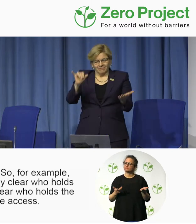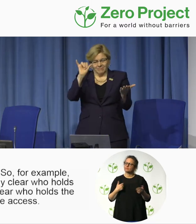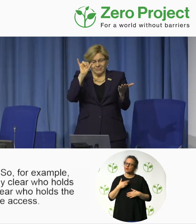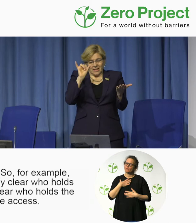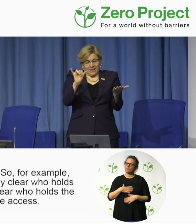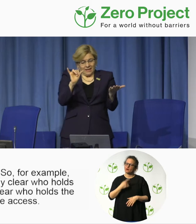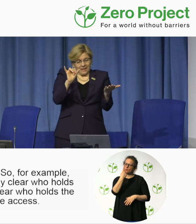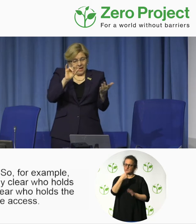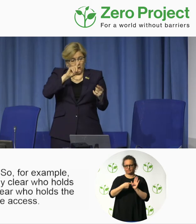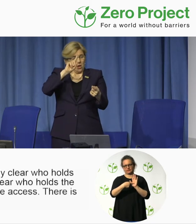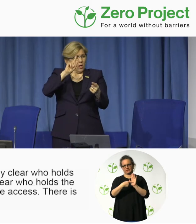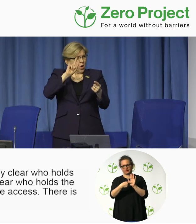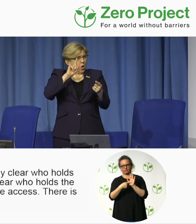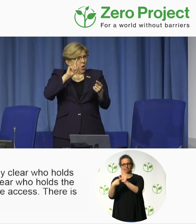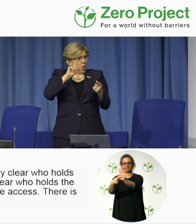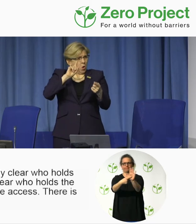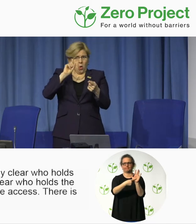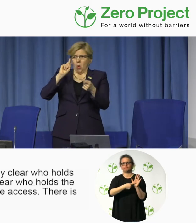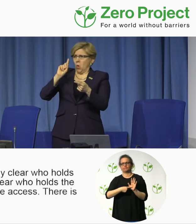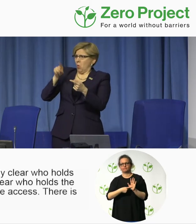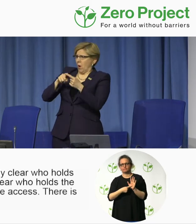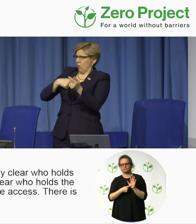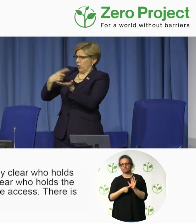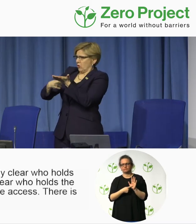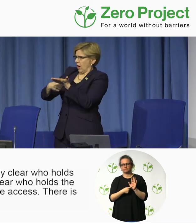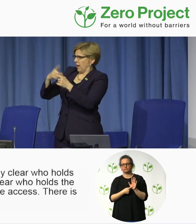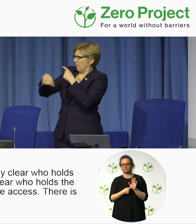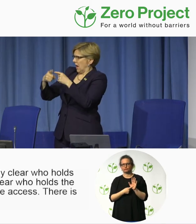So there's one example that I'd like to give you.